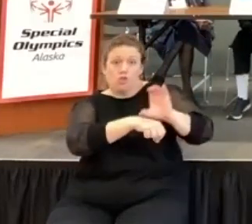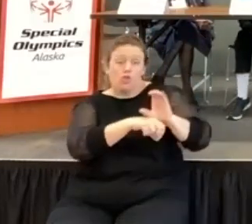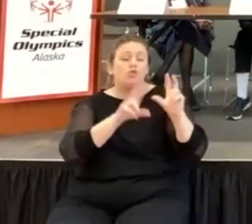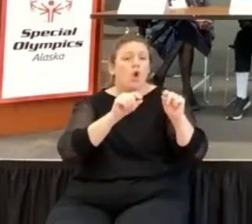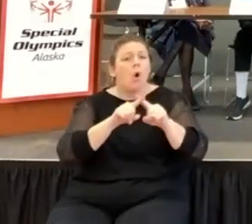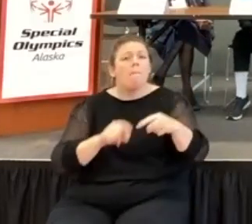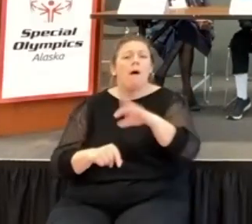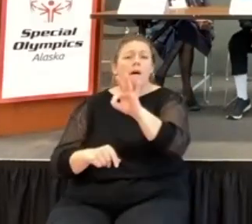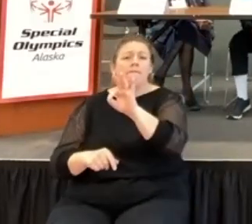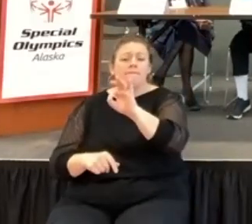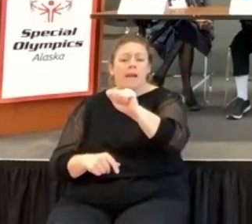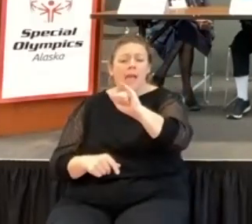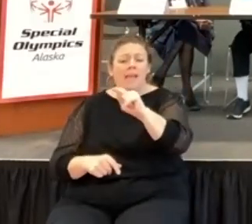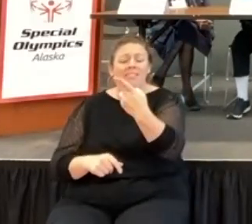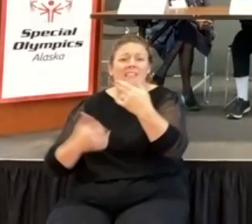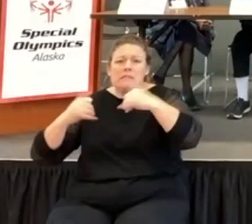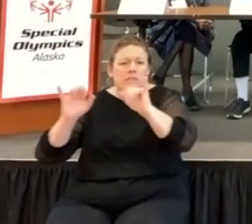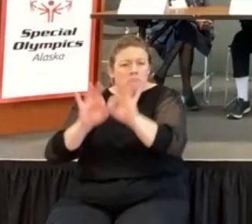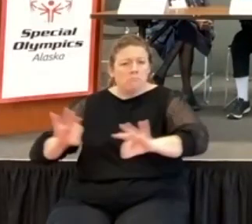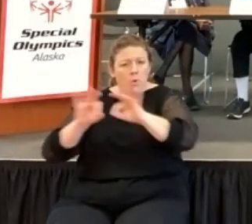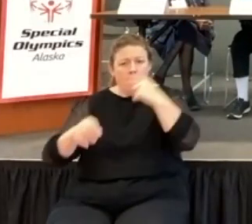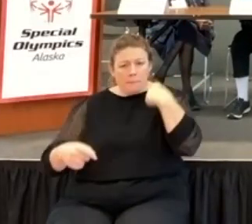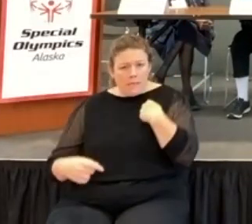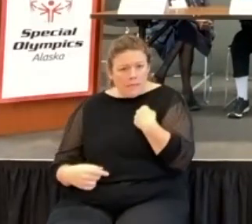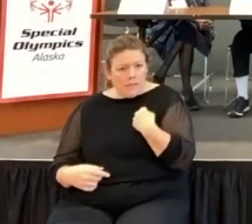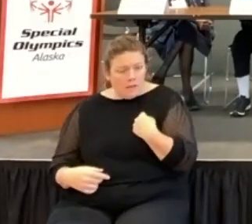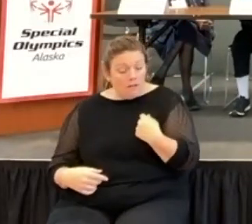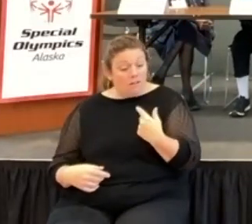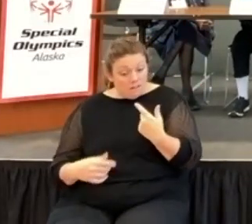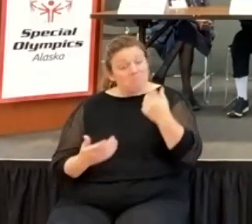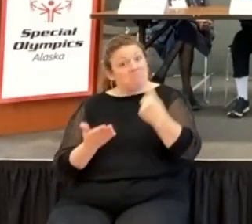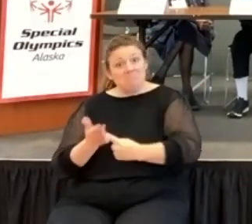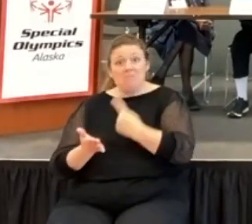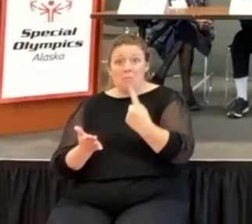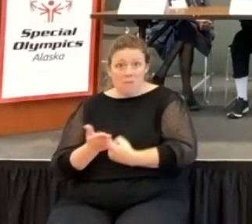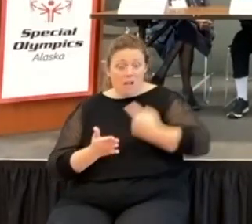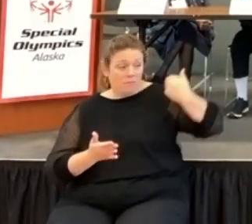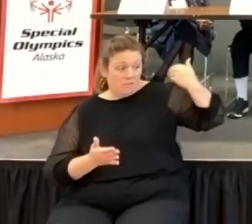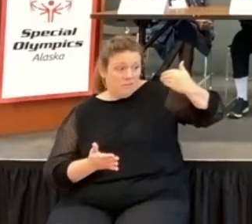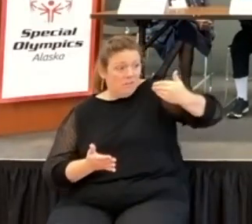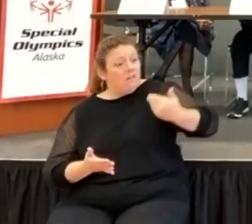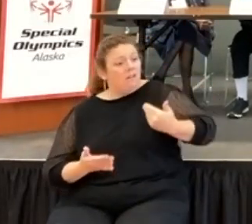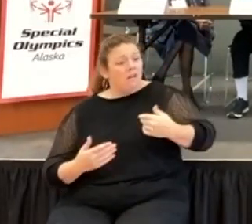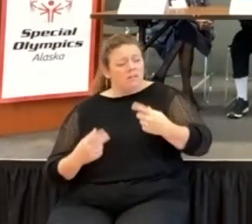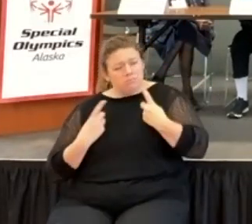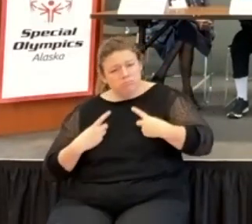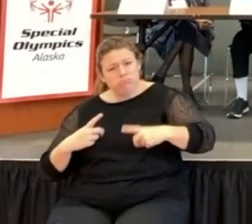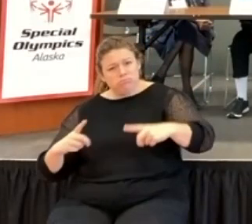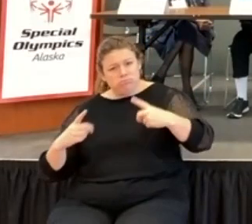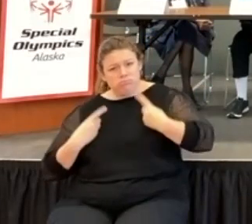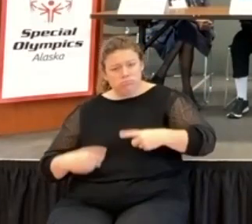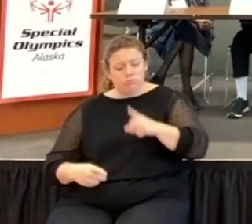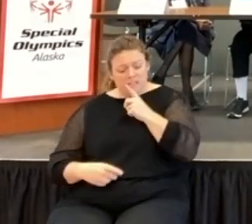in the last 2 to 3 years, I went almost very depressed. And like I said in the